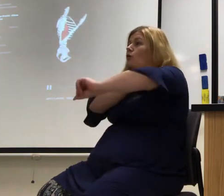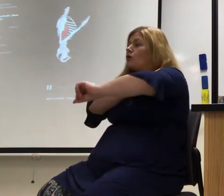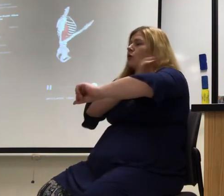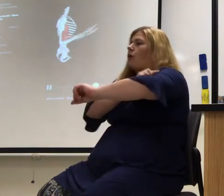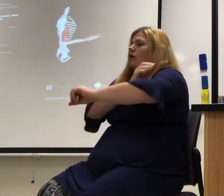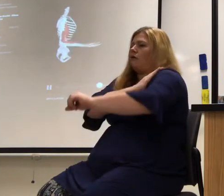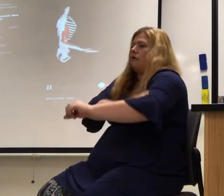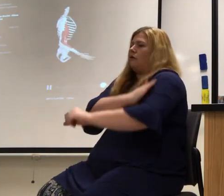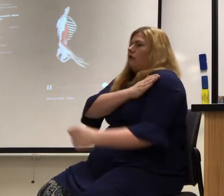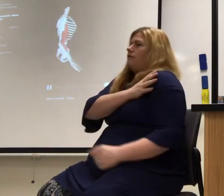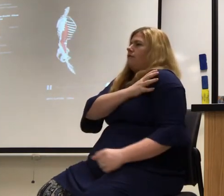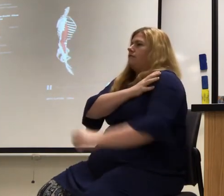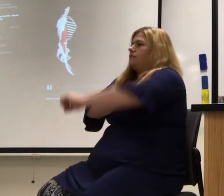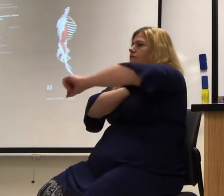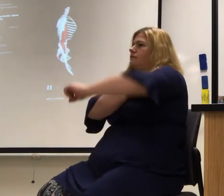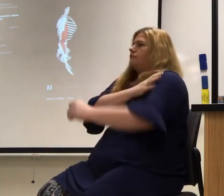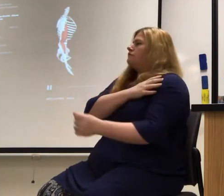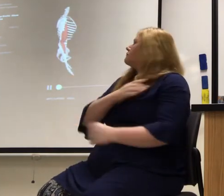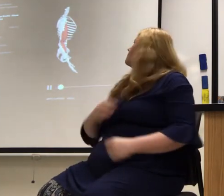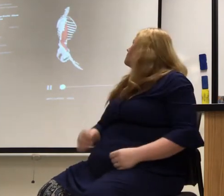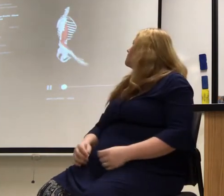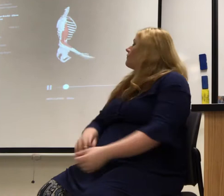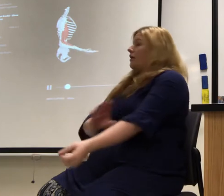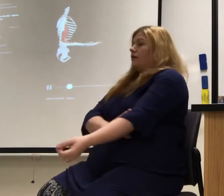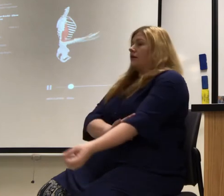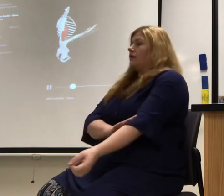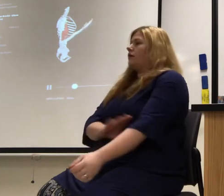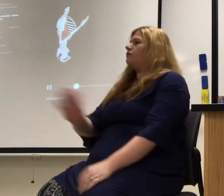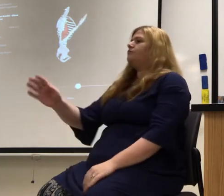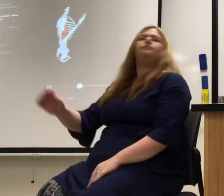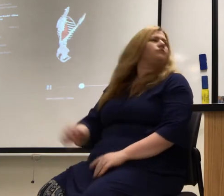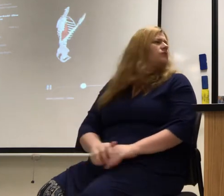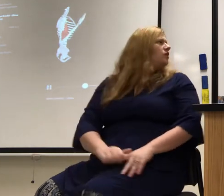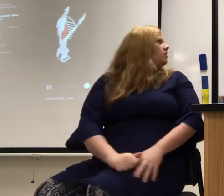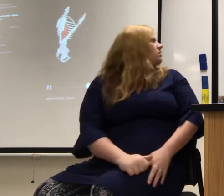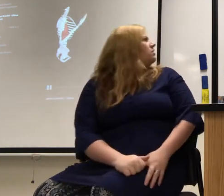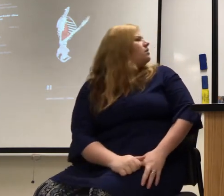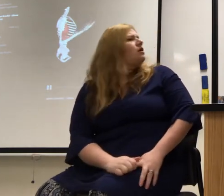That action right there, that's flex elbow, right? Right like that.